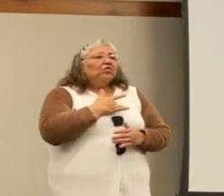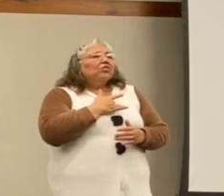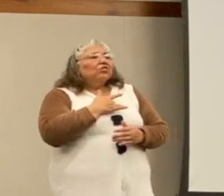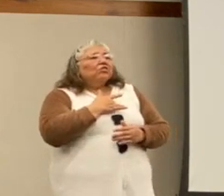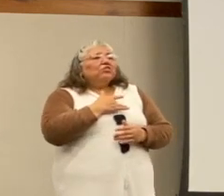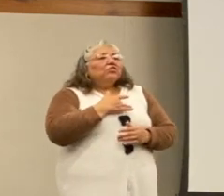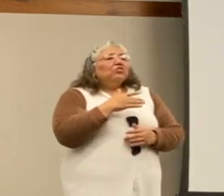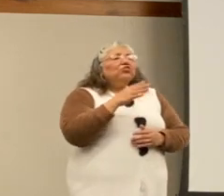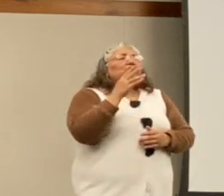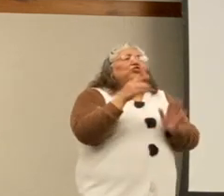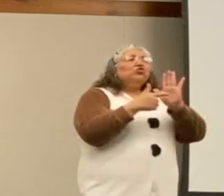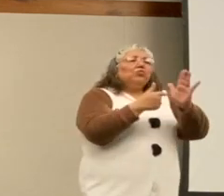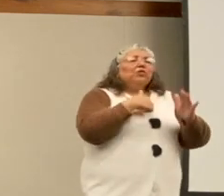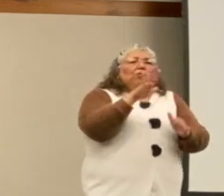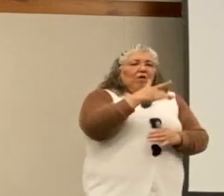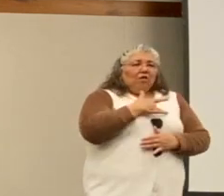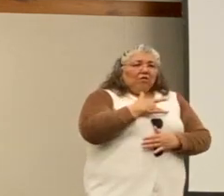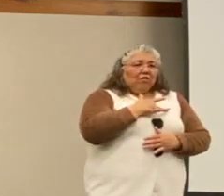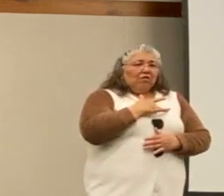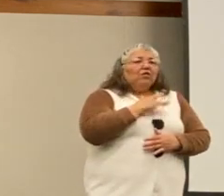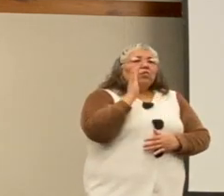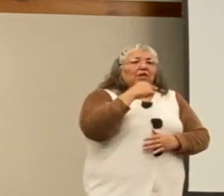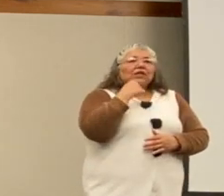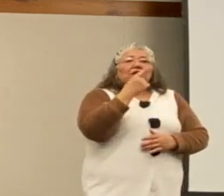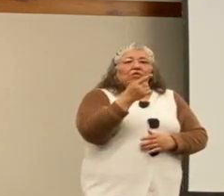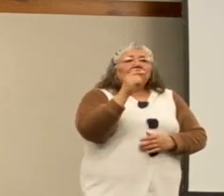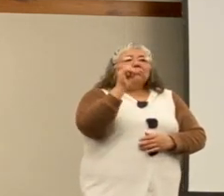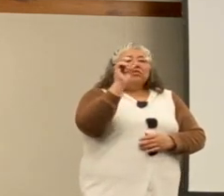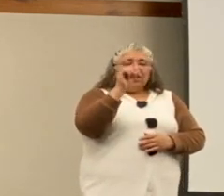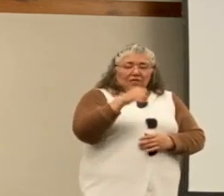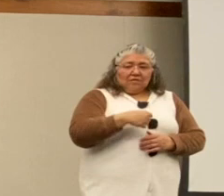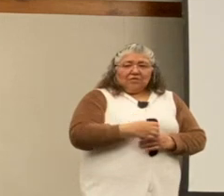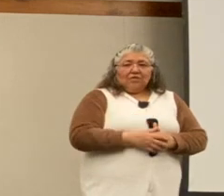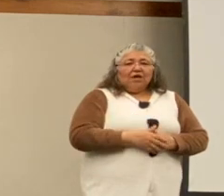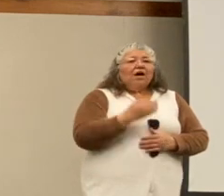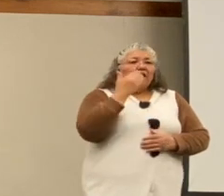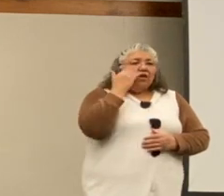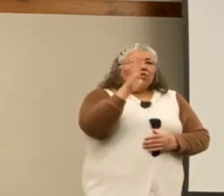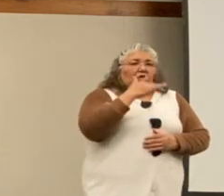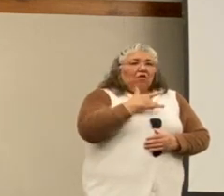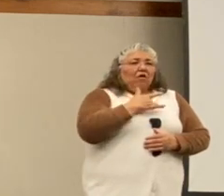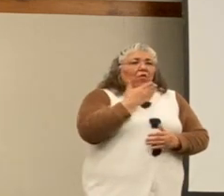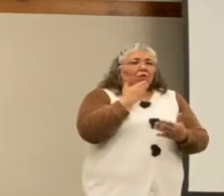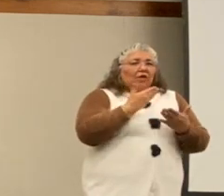heart. And he'll tell you, yes, I know your heart well.